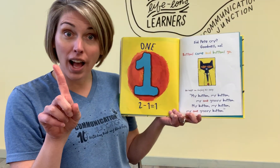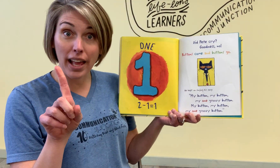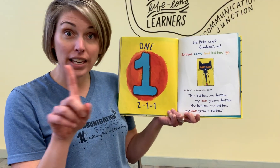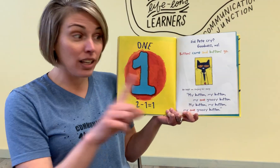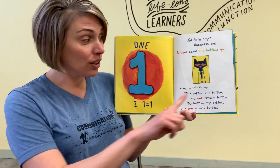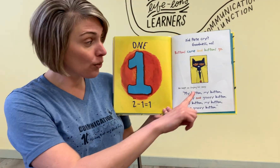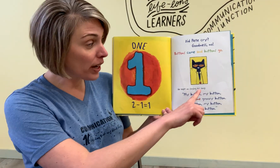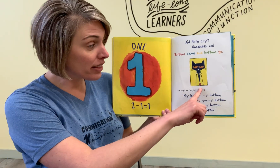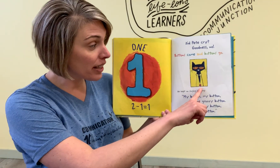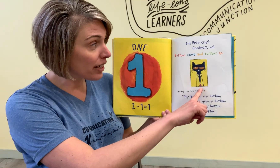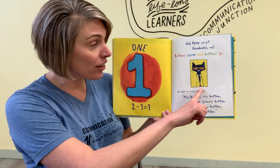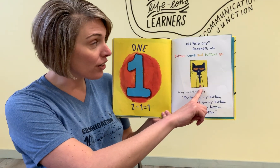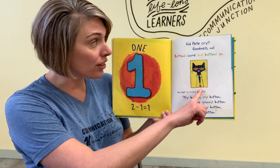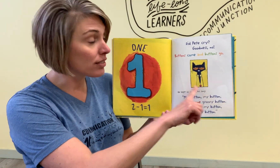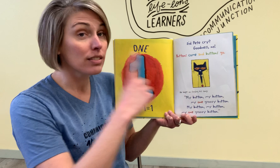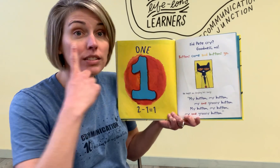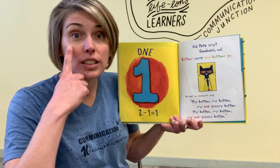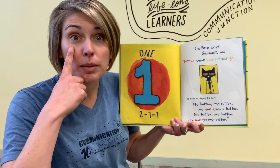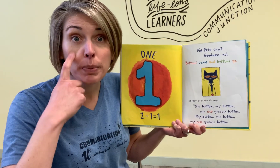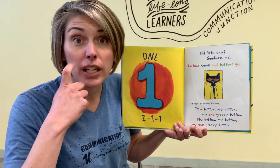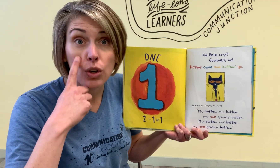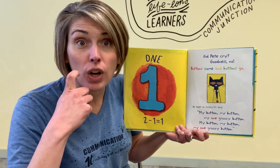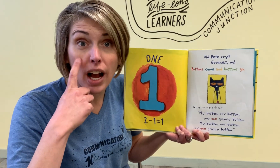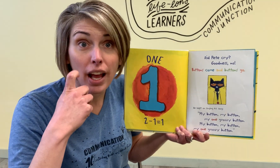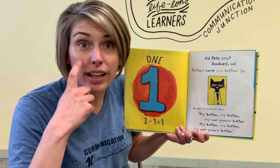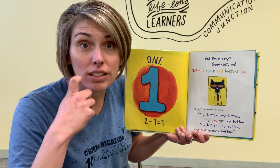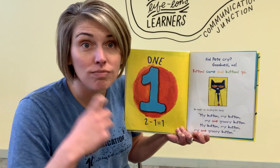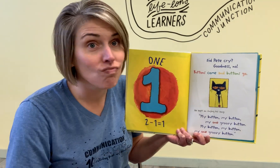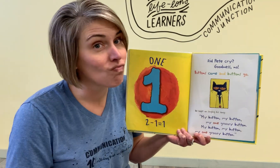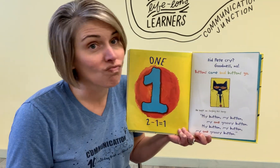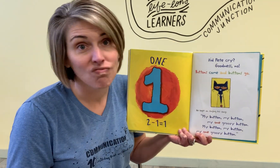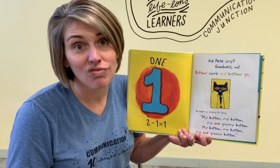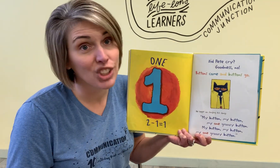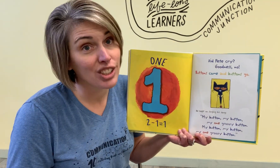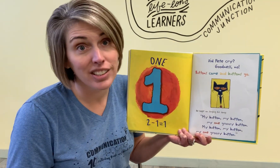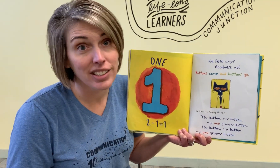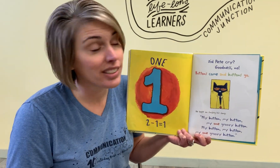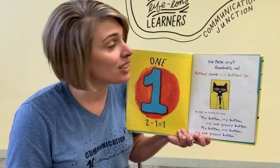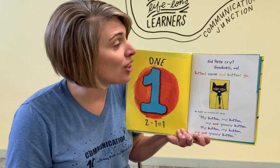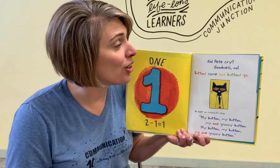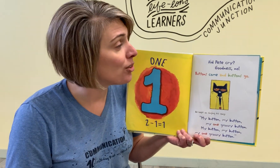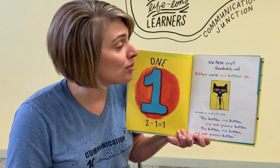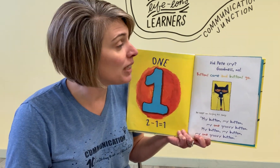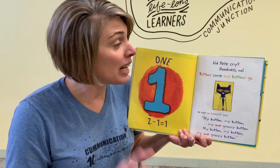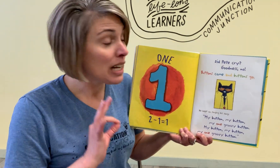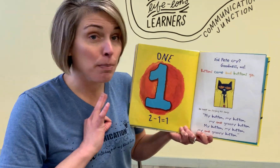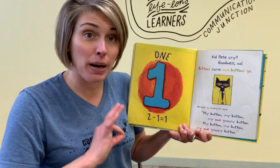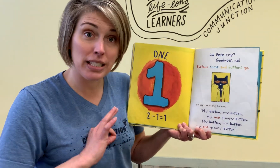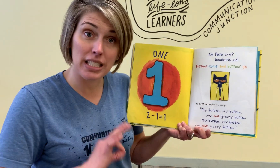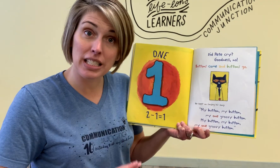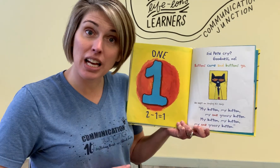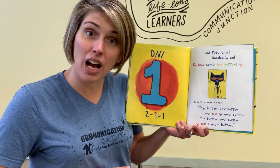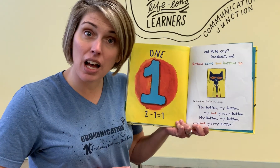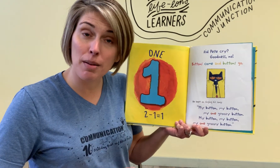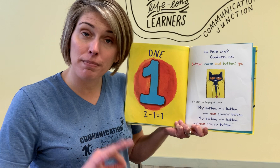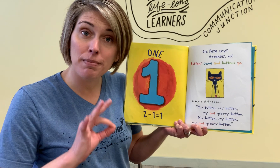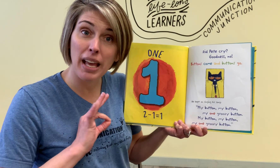1 right there. Did Pete cry? Goodness, no. Buttons come